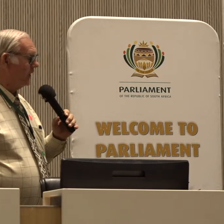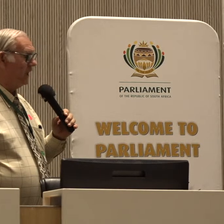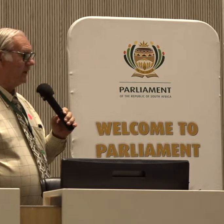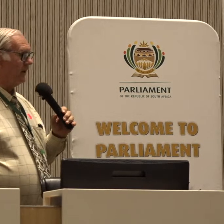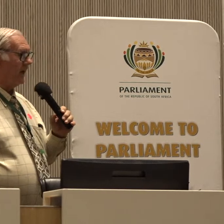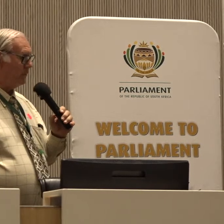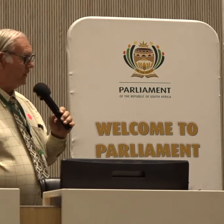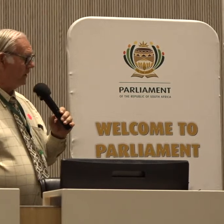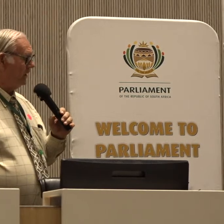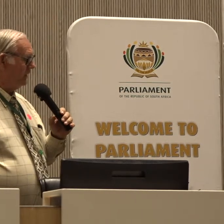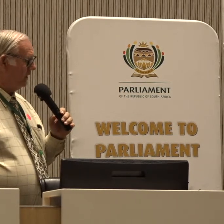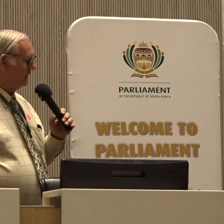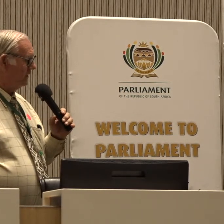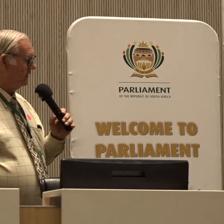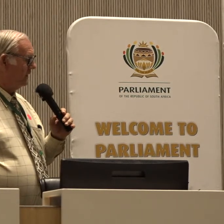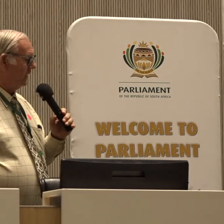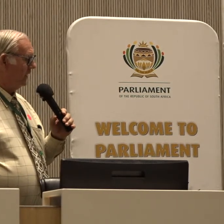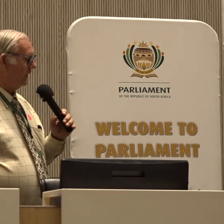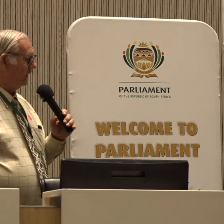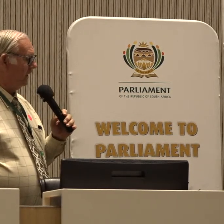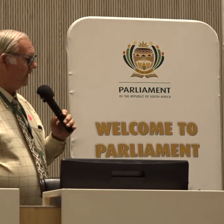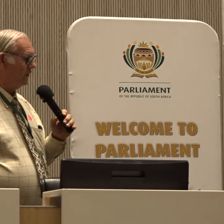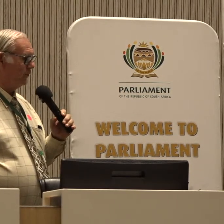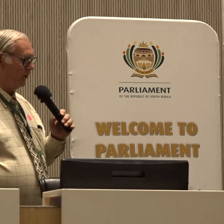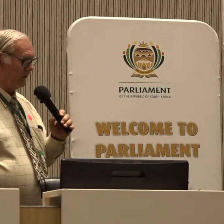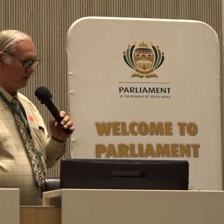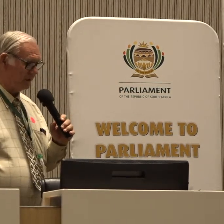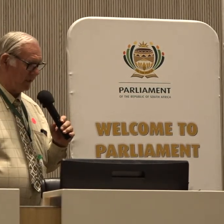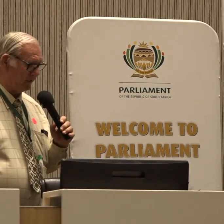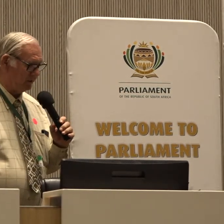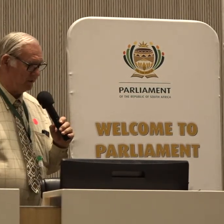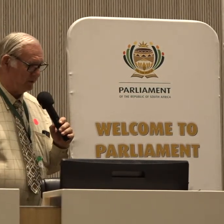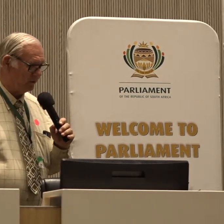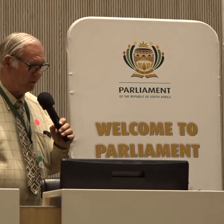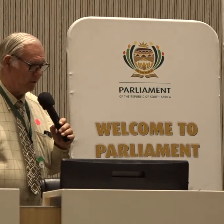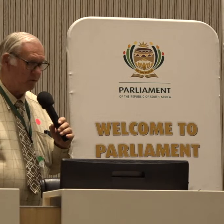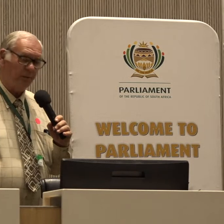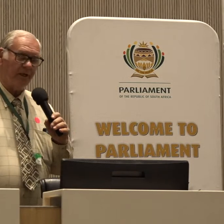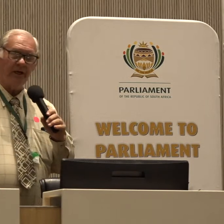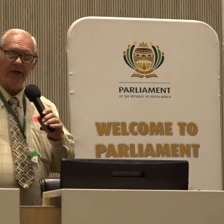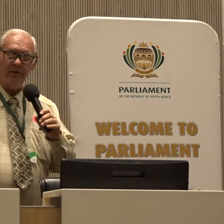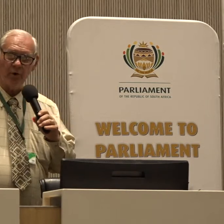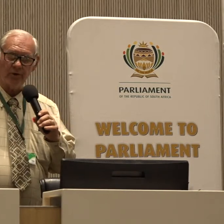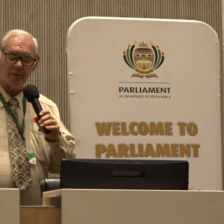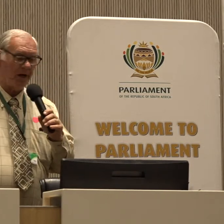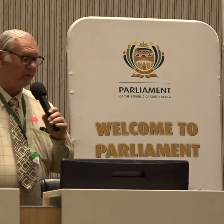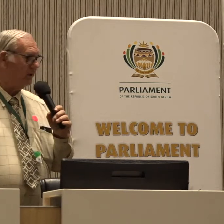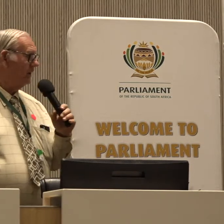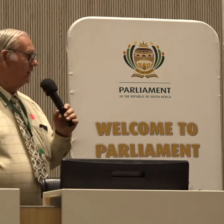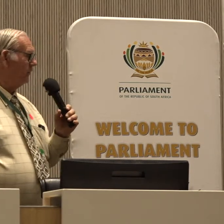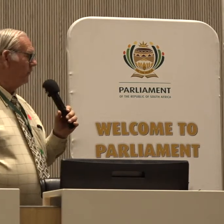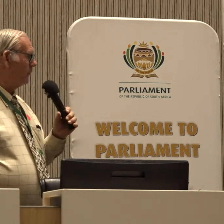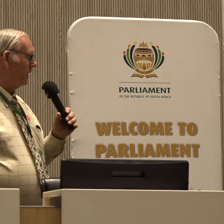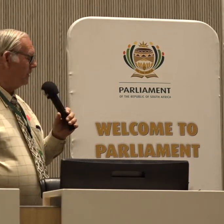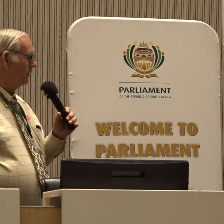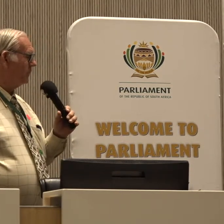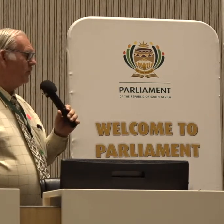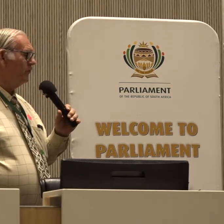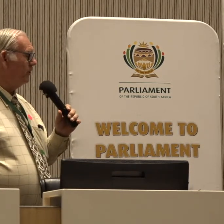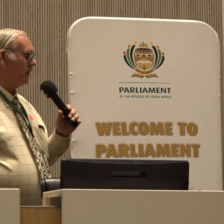we are the capital indeed and you know this speaking talks about